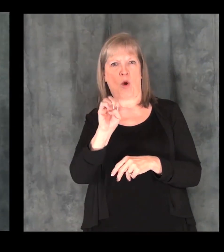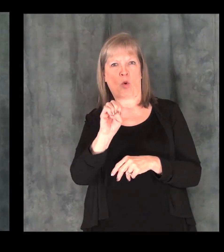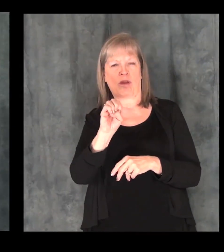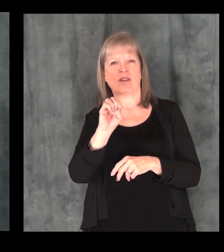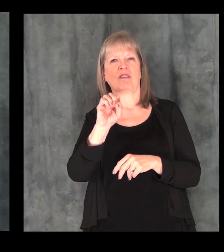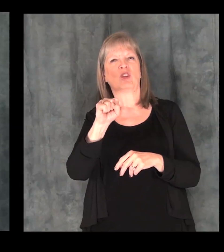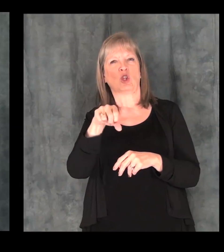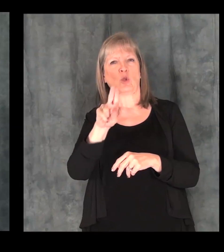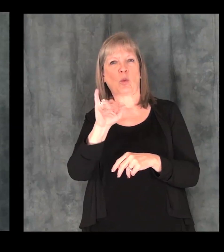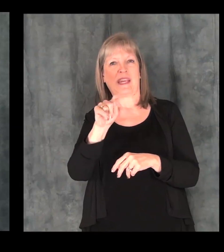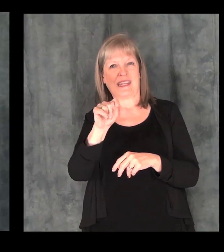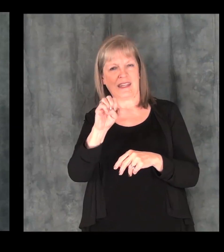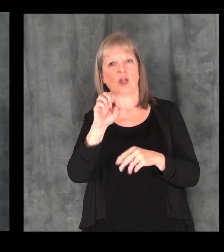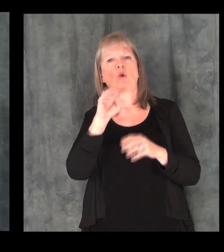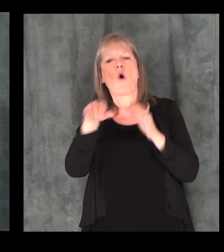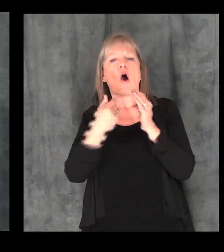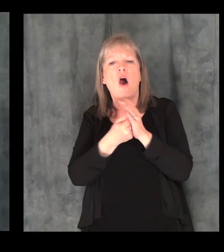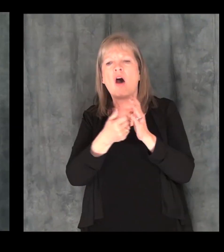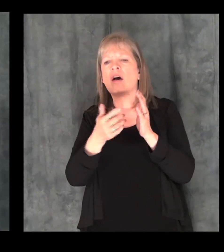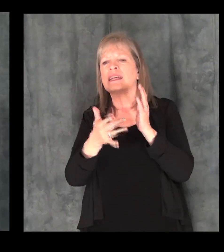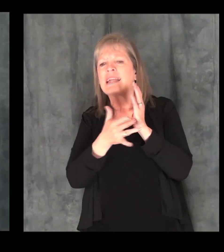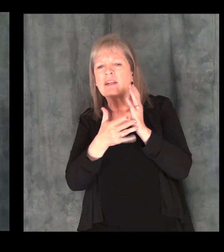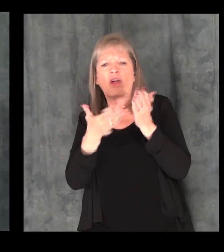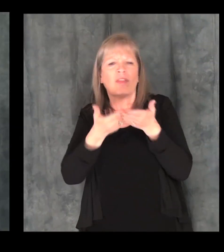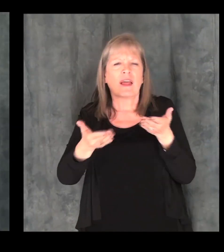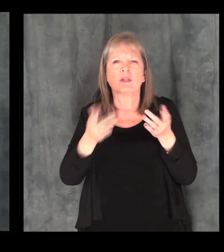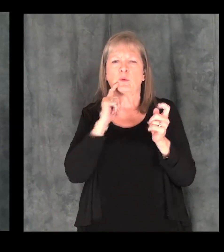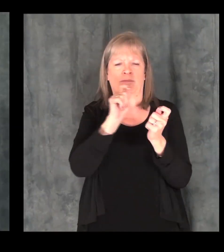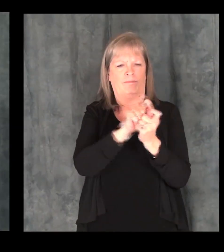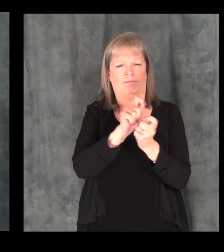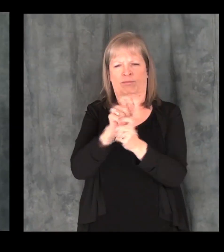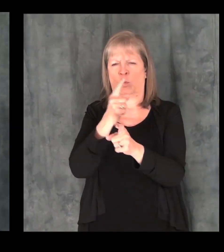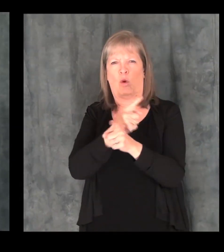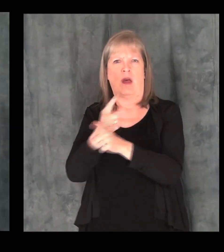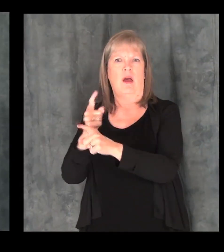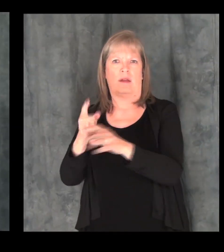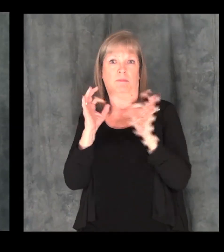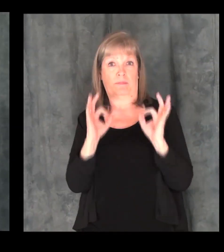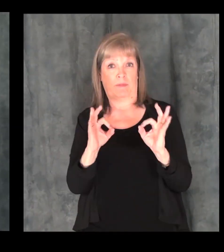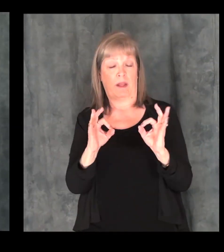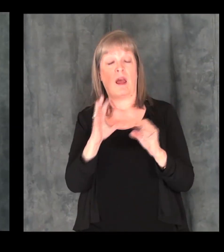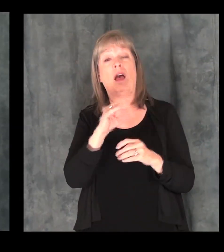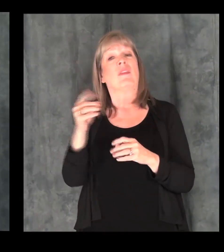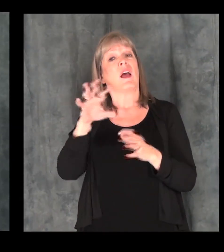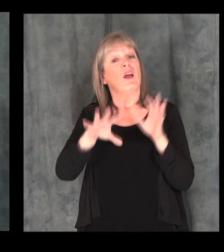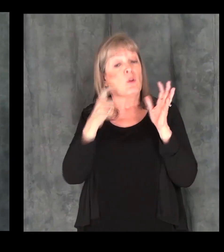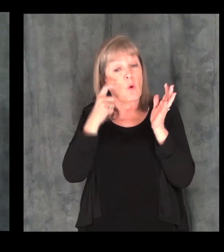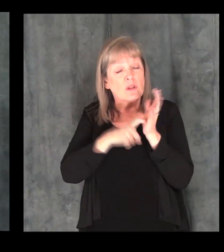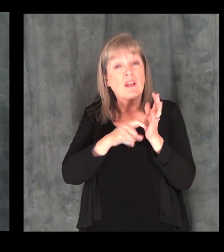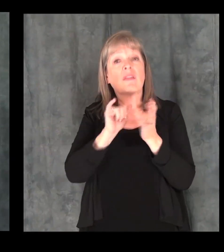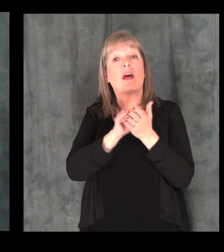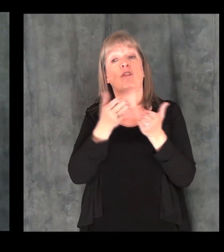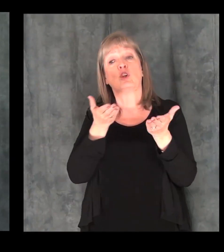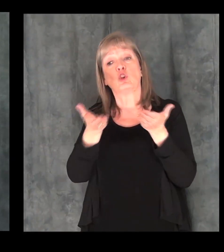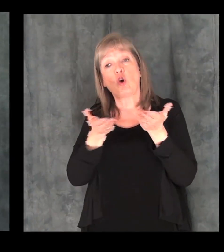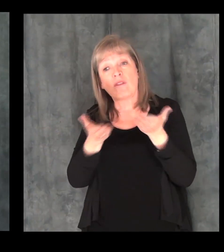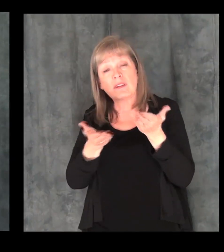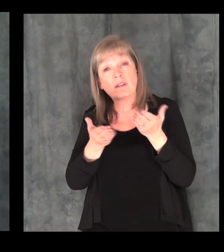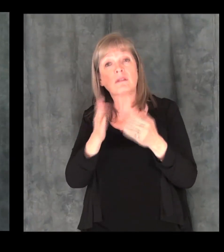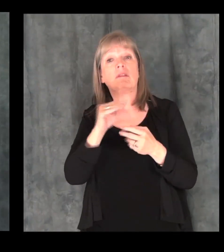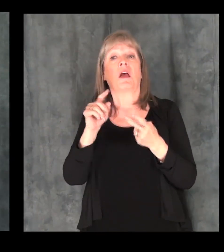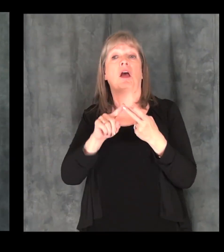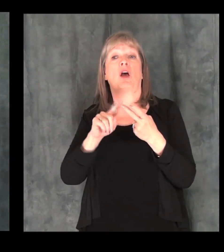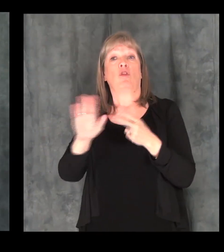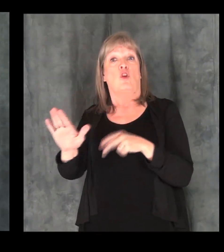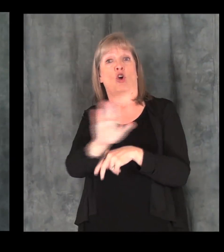of the technological conditions were right. And they found that the service and the consumer satisfaction was really,